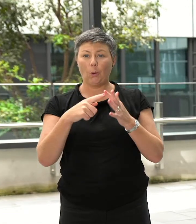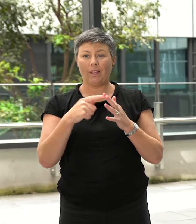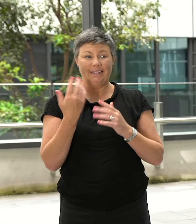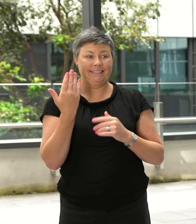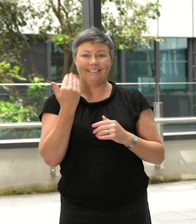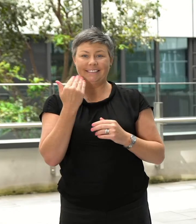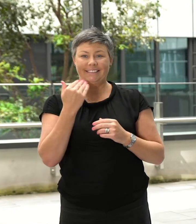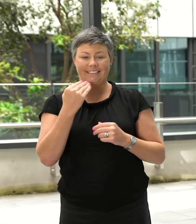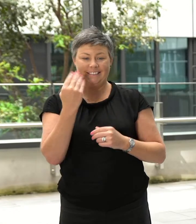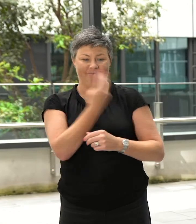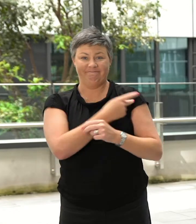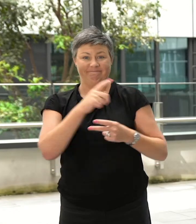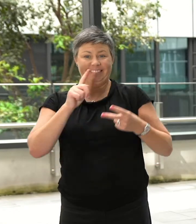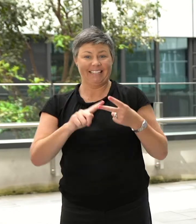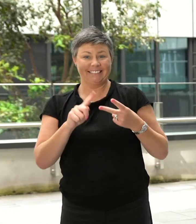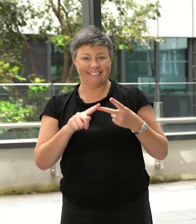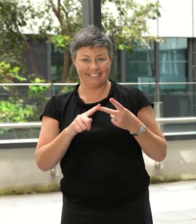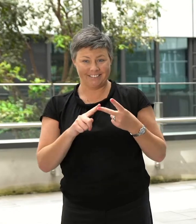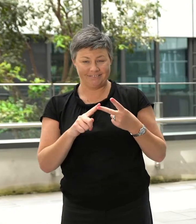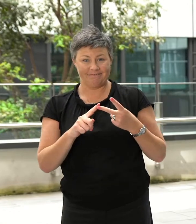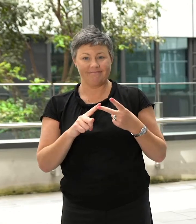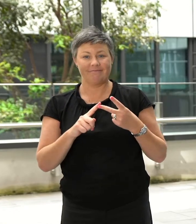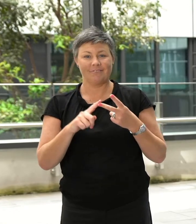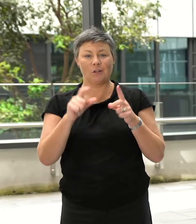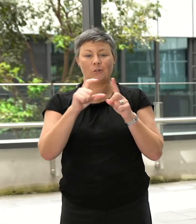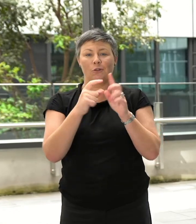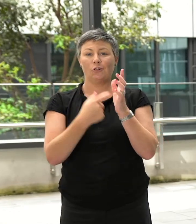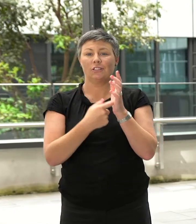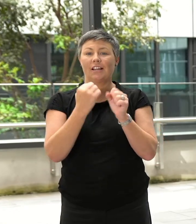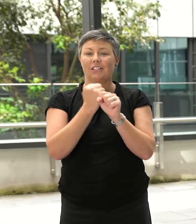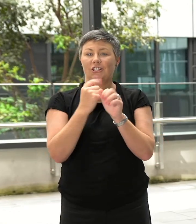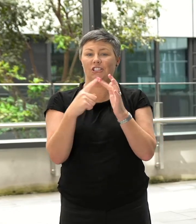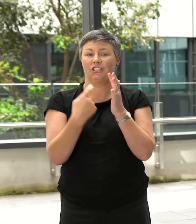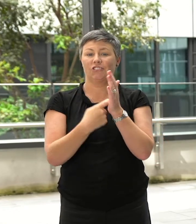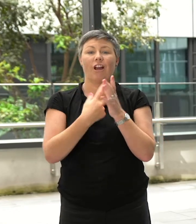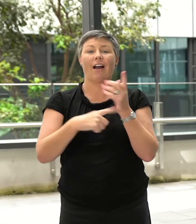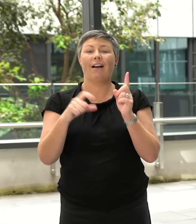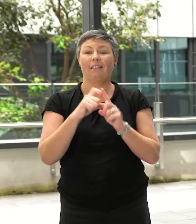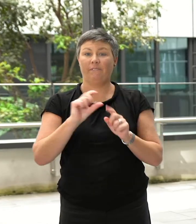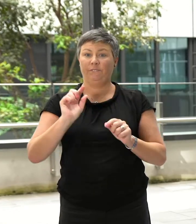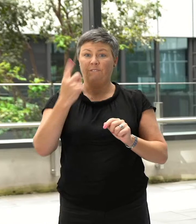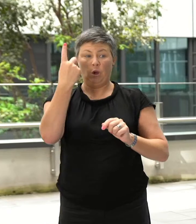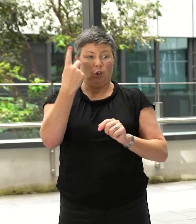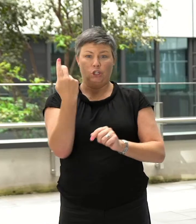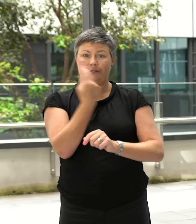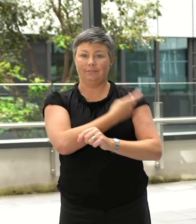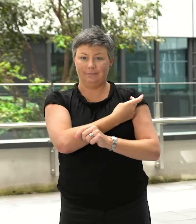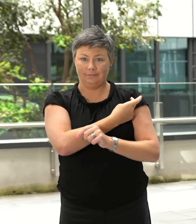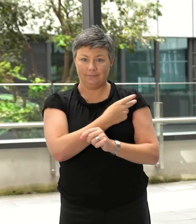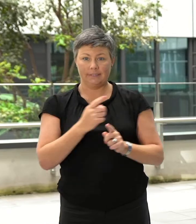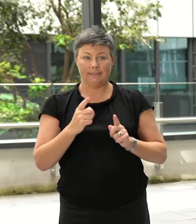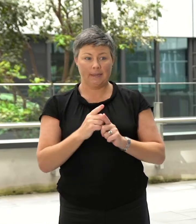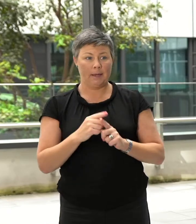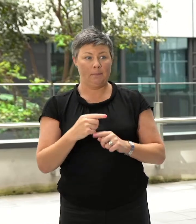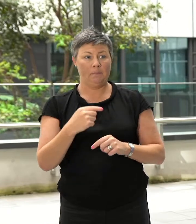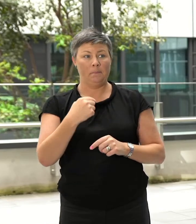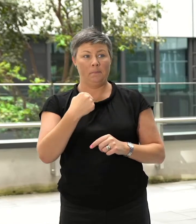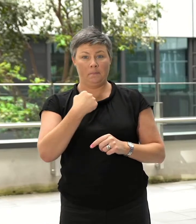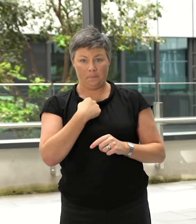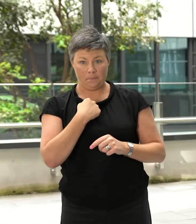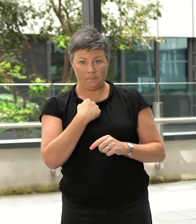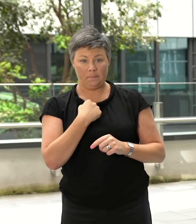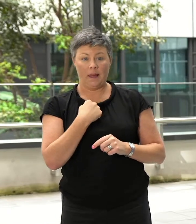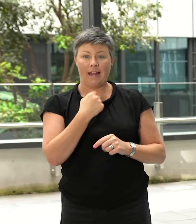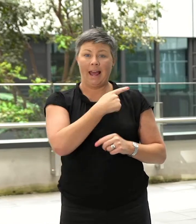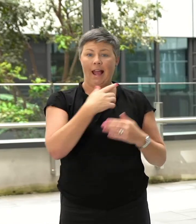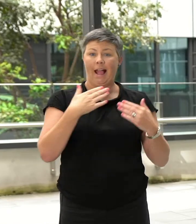her second vaccine. Dr. Gerard's had his first, and the Health Minister and I and Dr. Bennett will have our